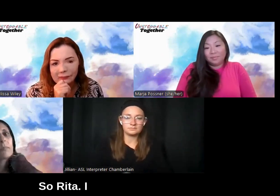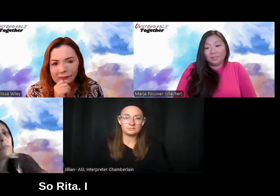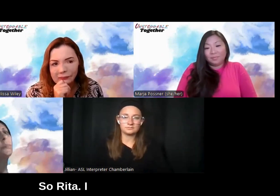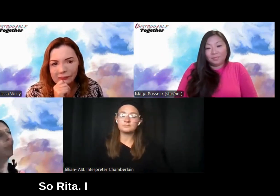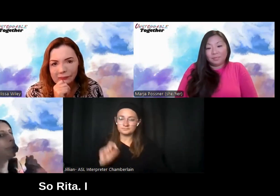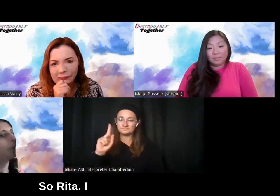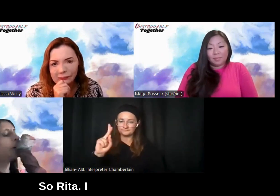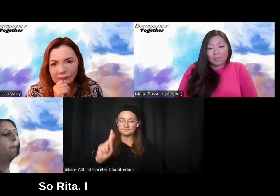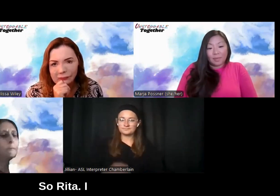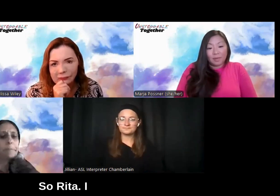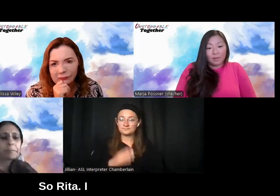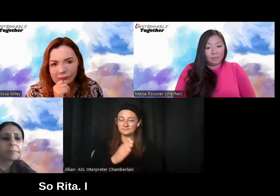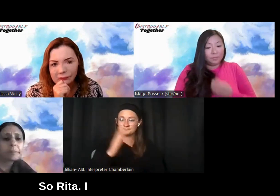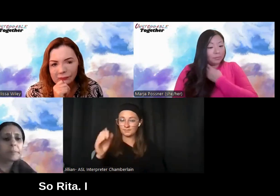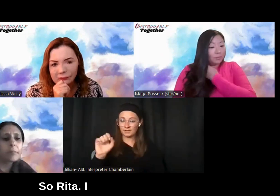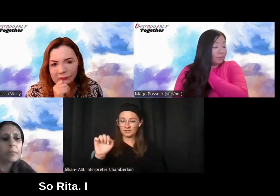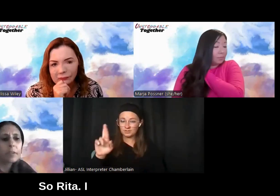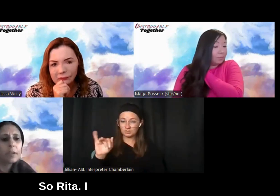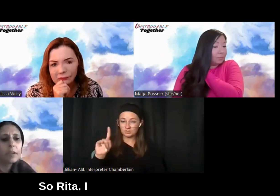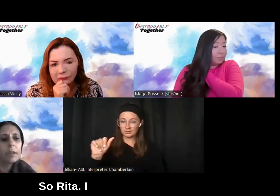Okay, Sarita?